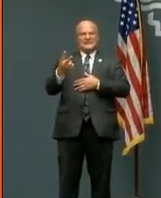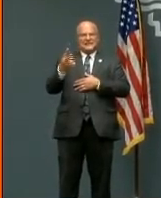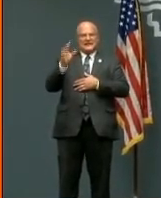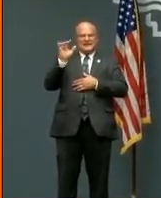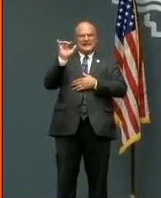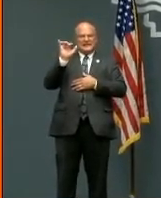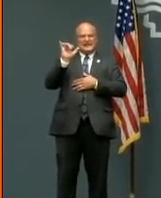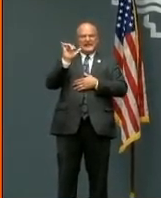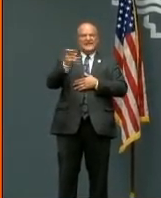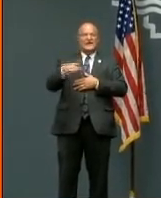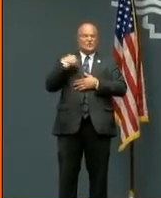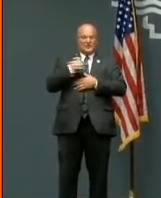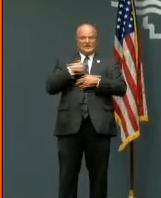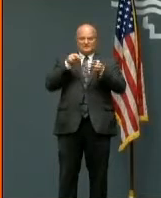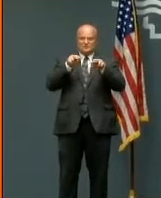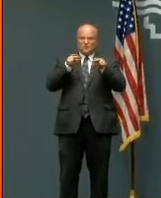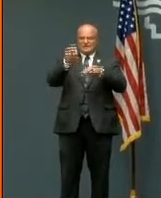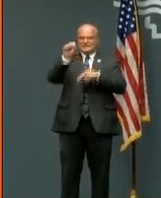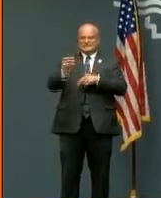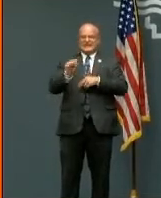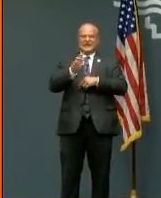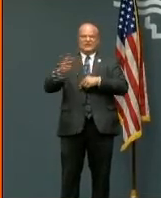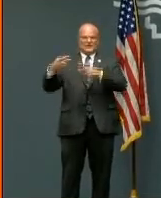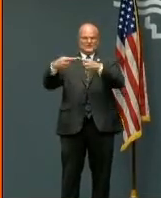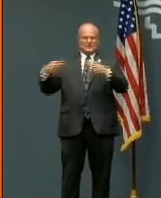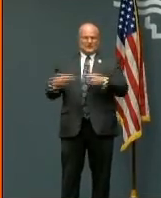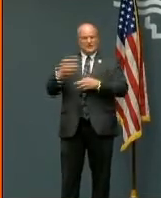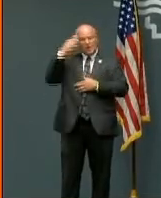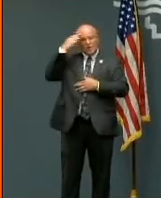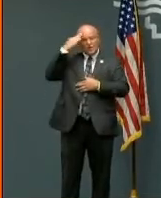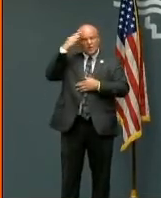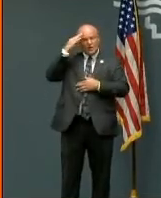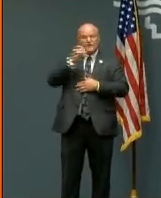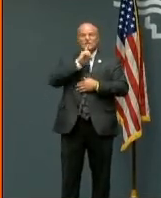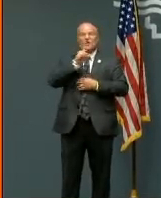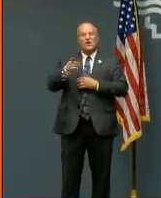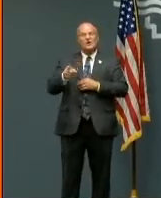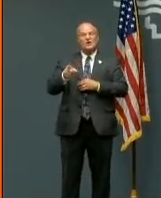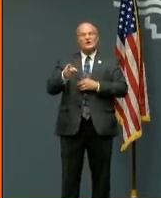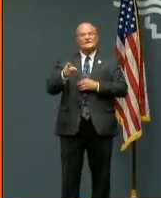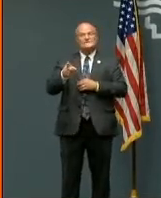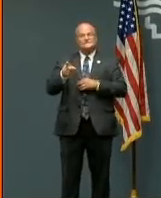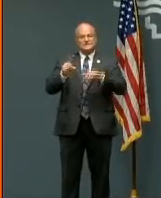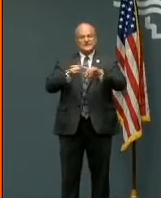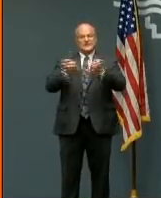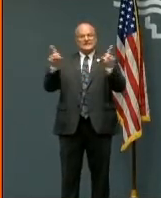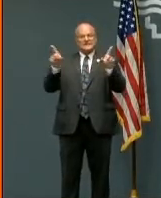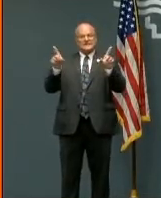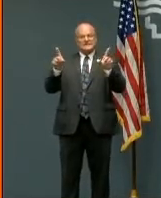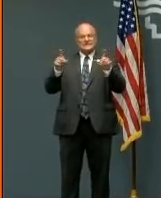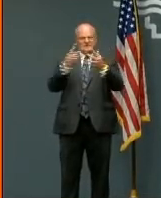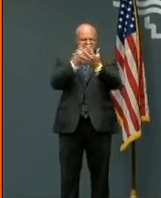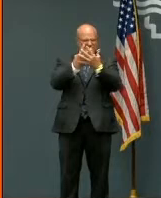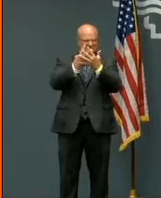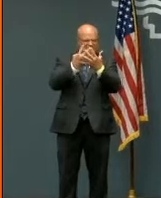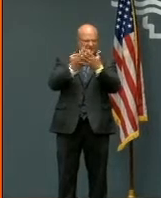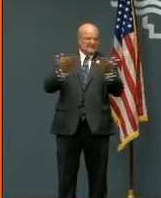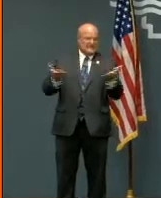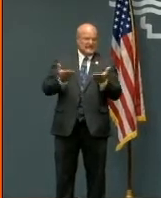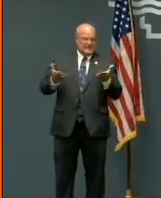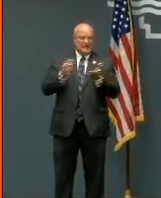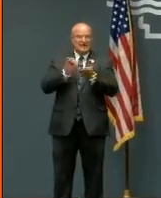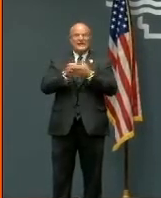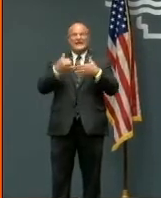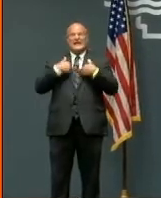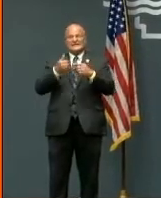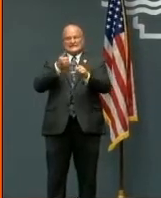that we've got to watch the southwest region. And we know that there are different correctional facilities here that does